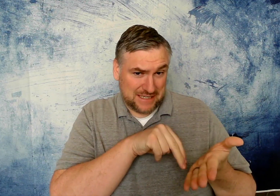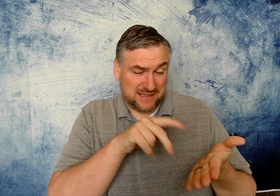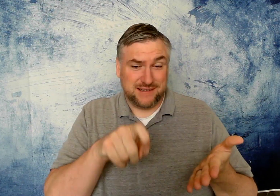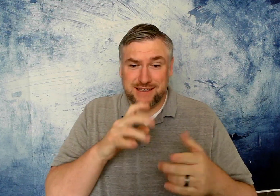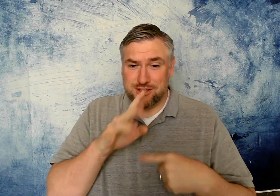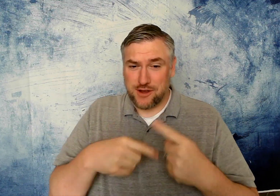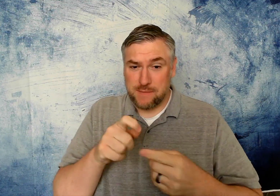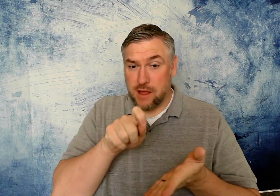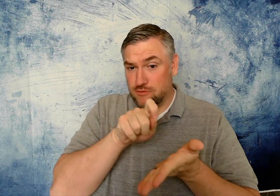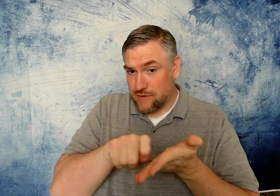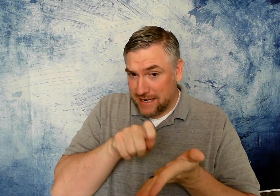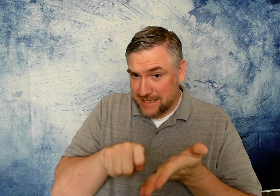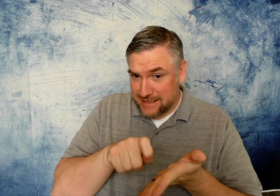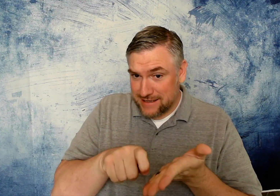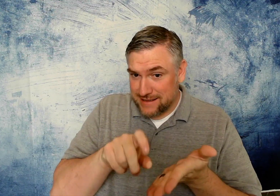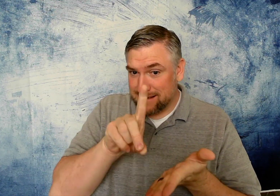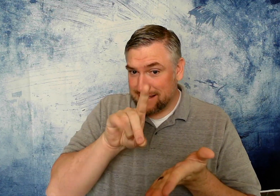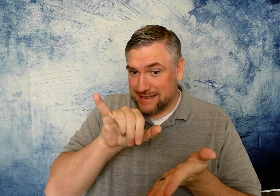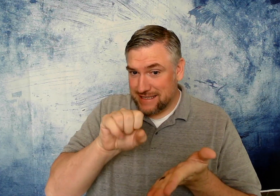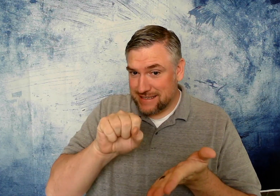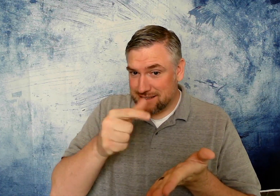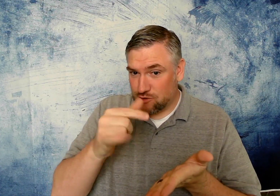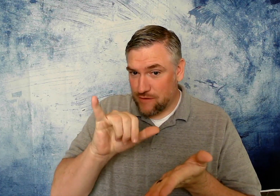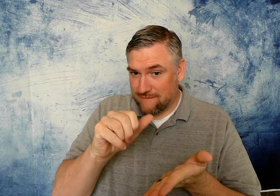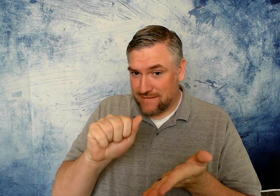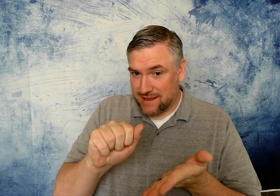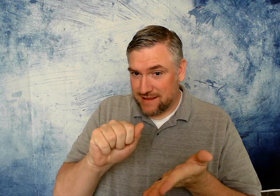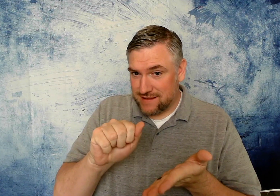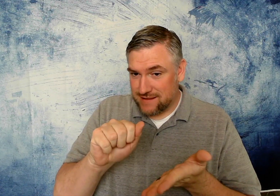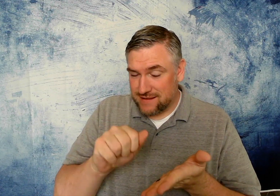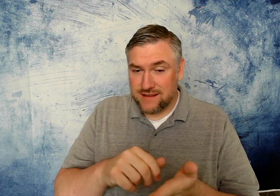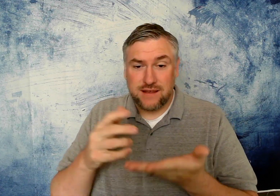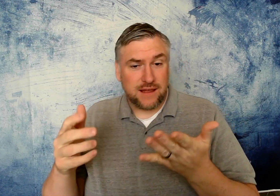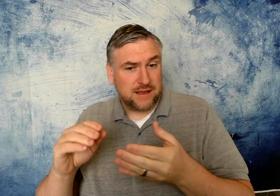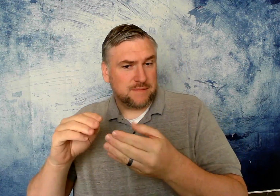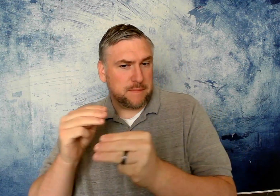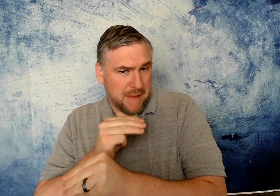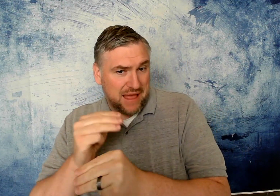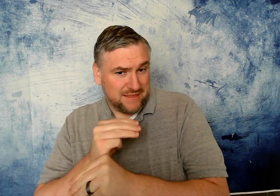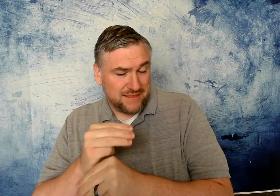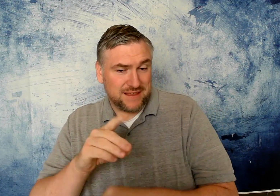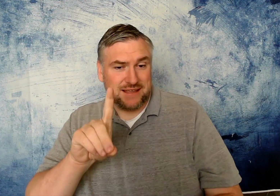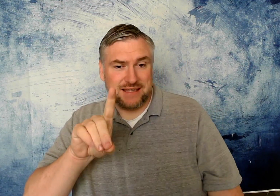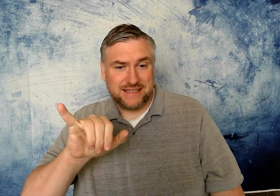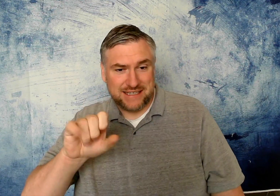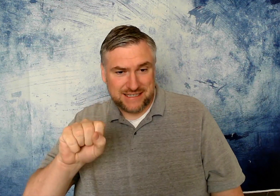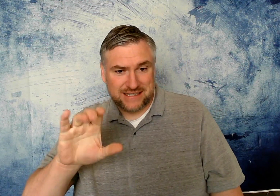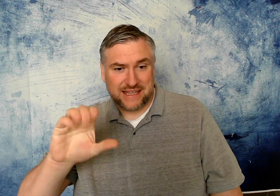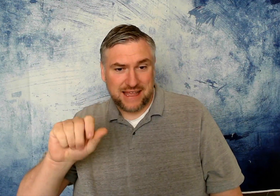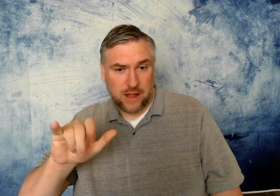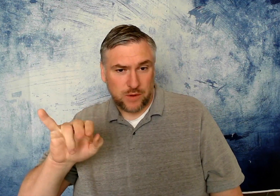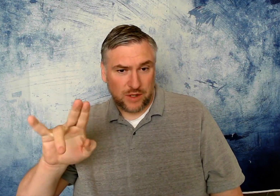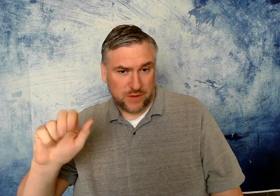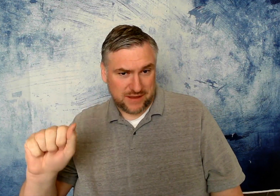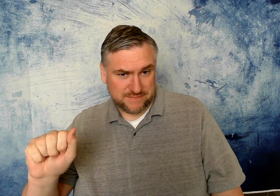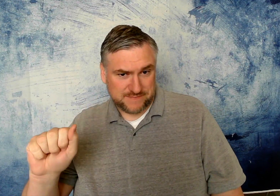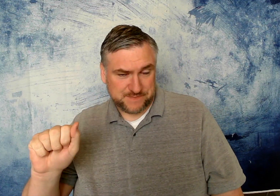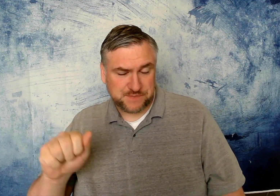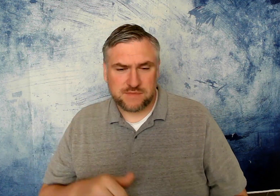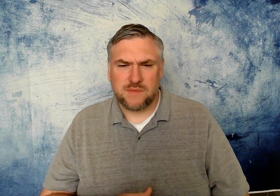about reading, we have to talk about writing, dysgraphia, and math, numbers, dyscalculia.